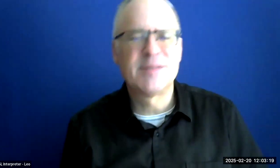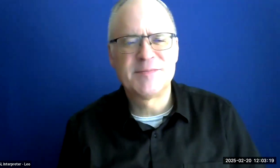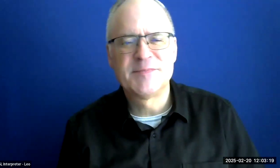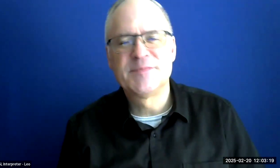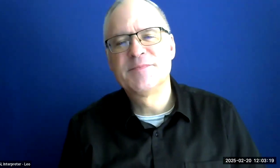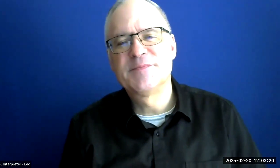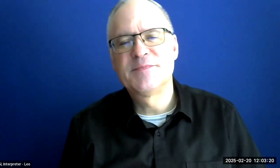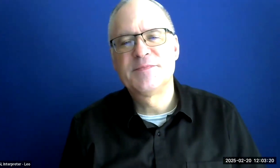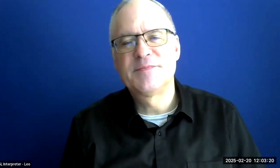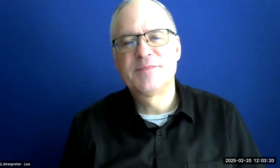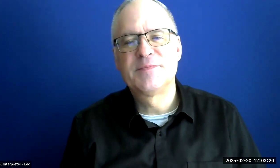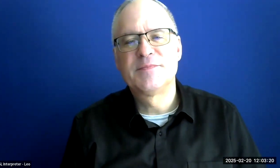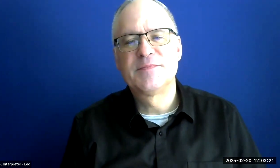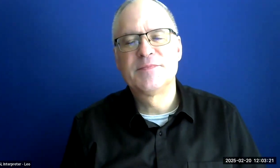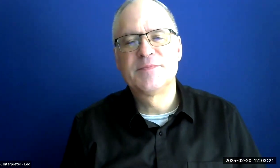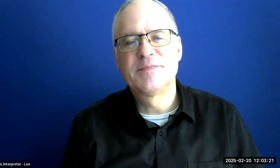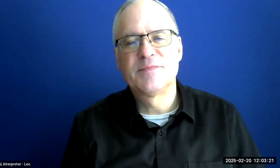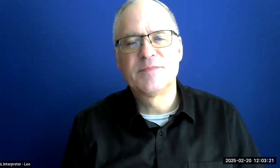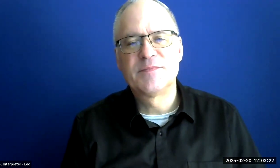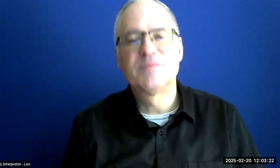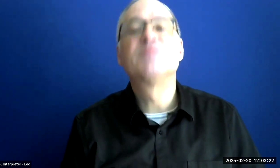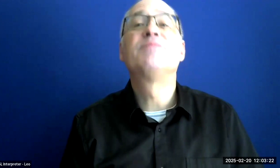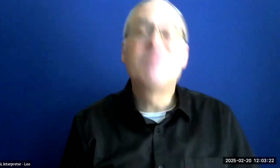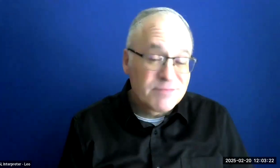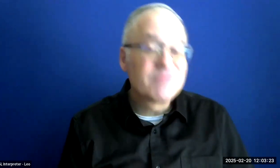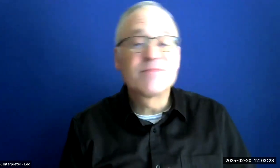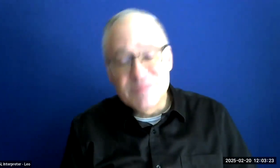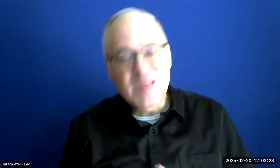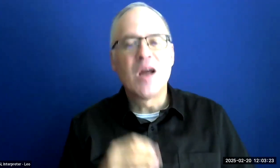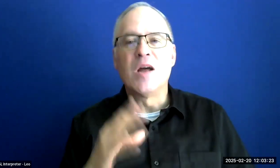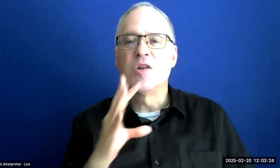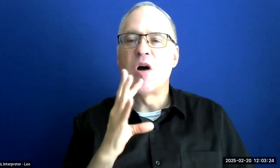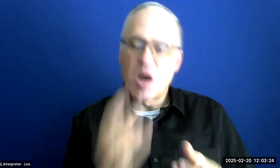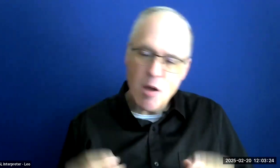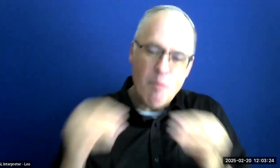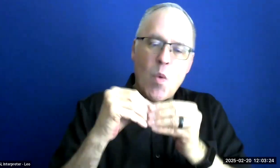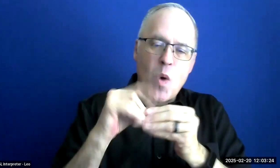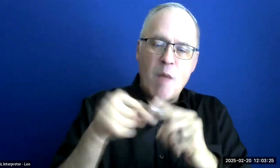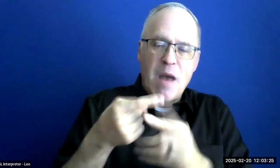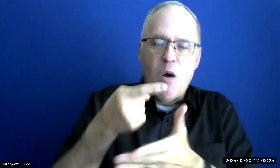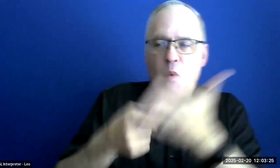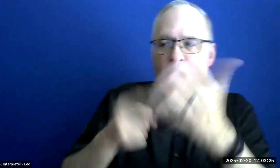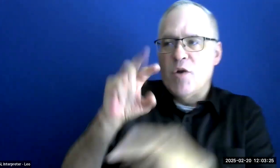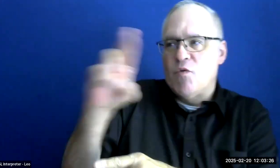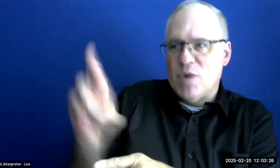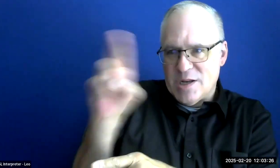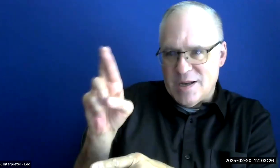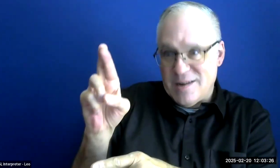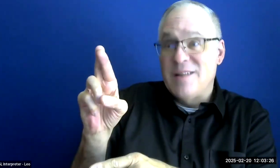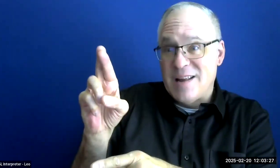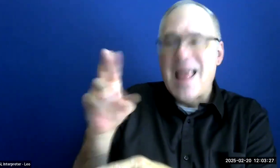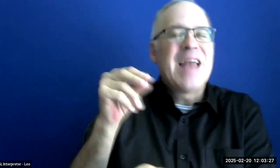answer broadly is talk far more about what regionalization is rather than what it's